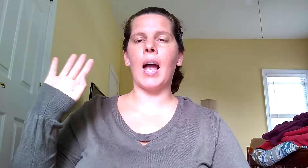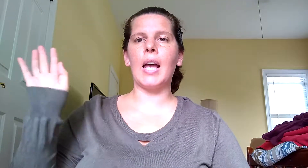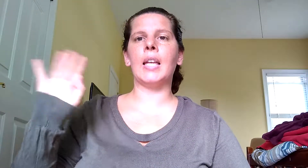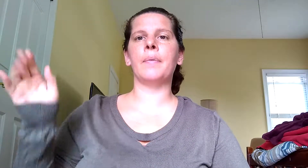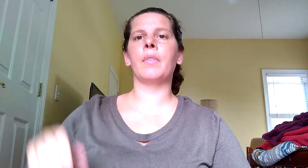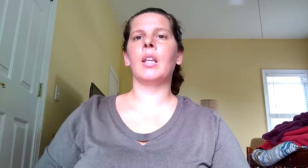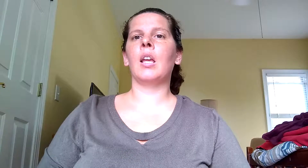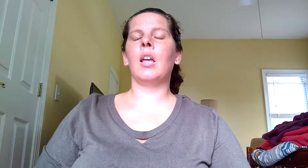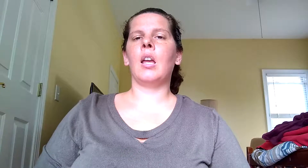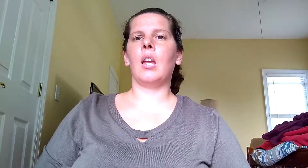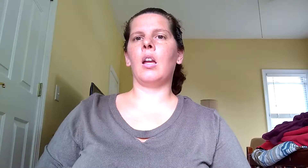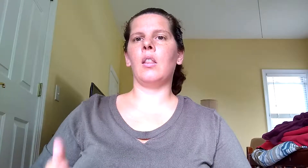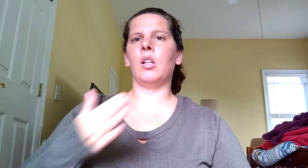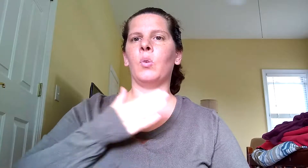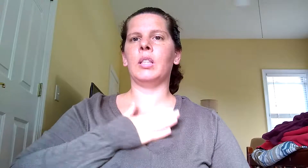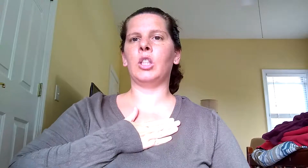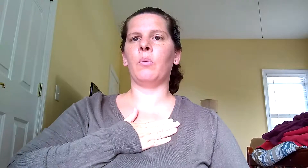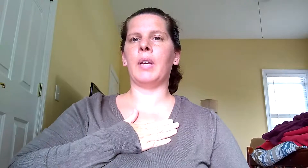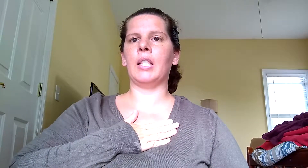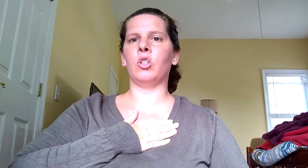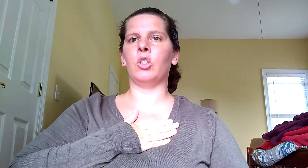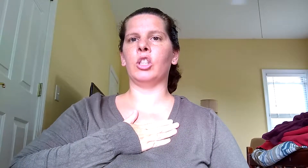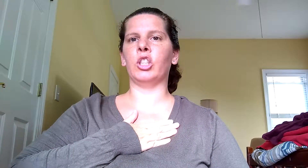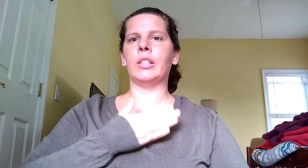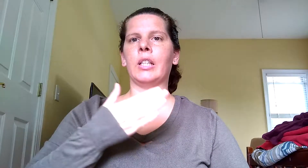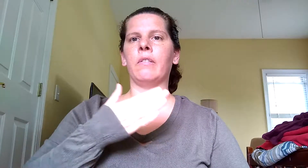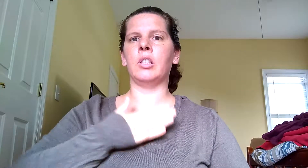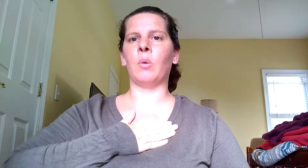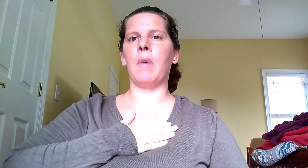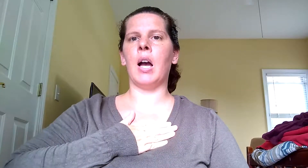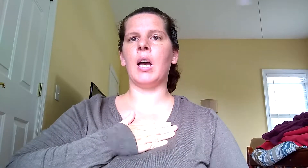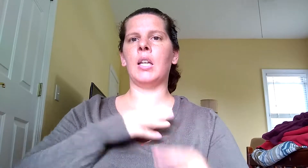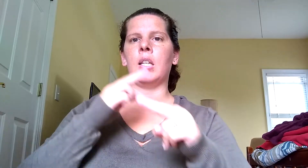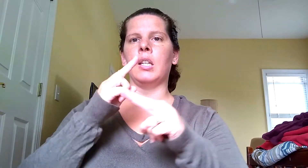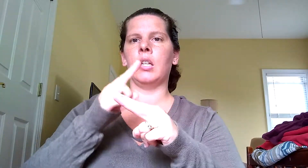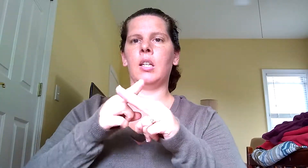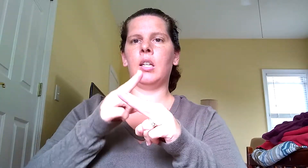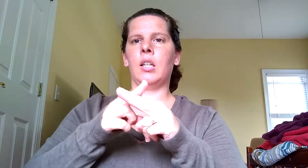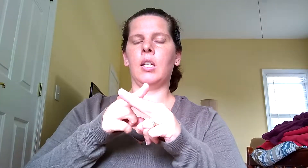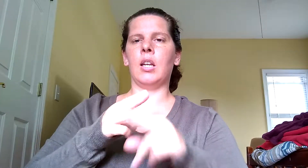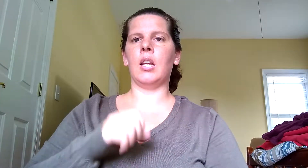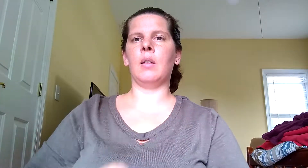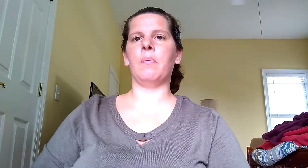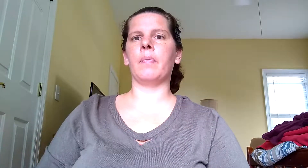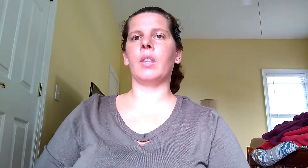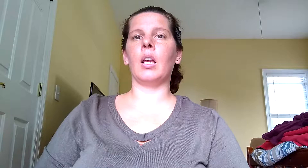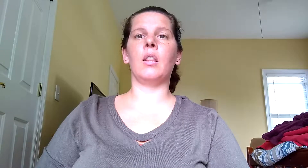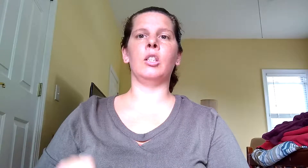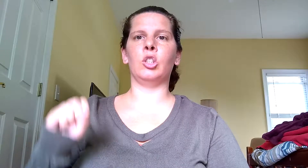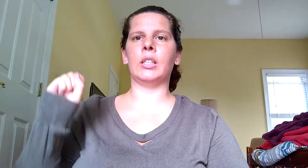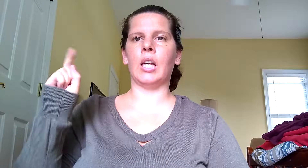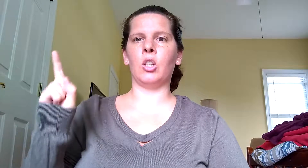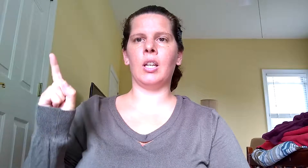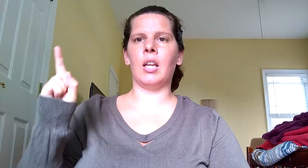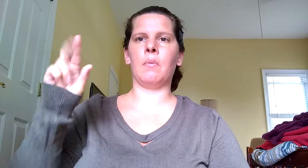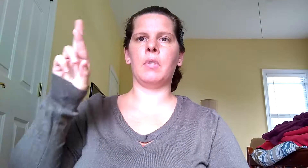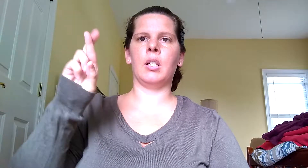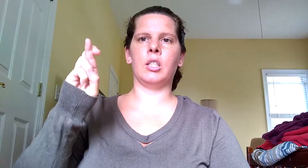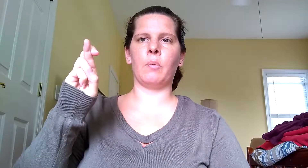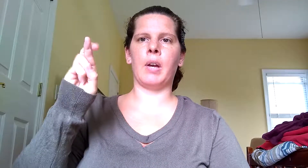hi, and then you want to start by introducing yourself. So my name, and then you just sign your name. So in my